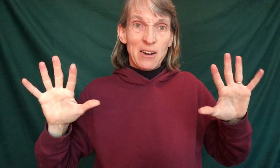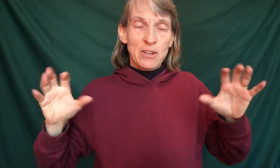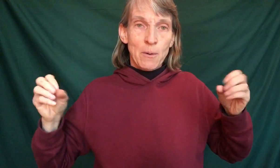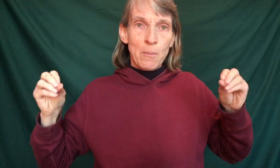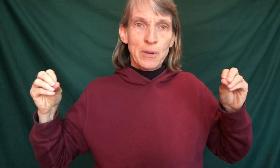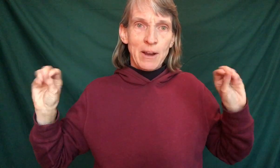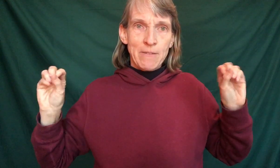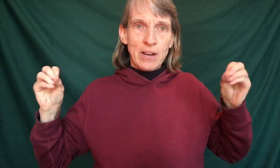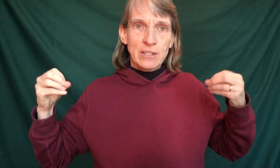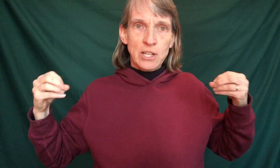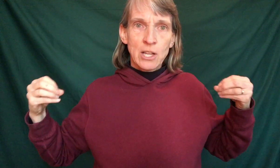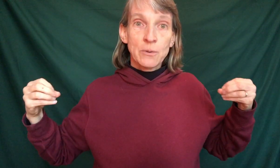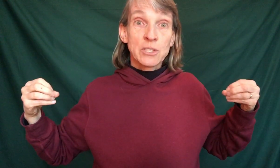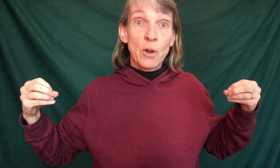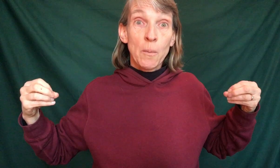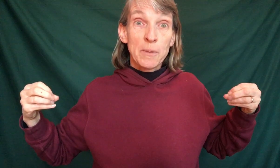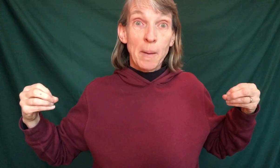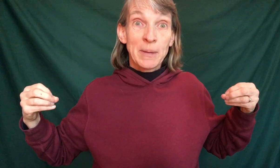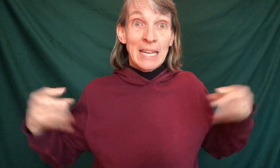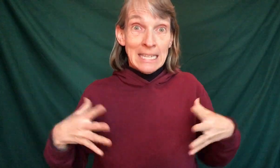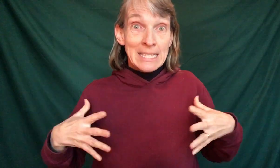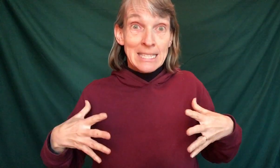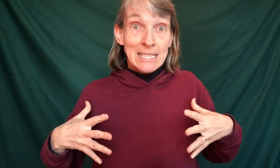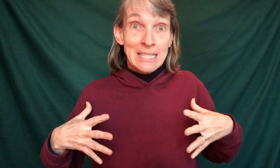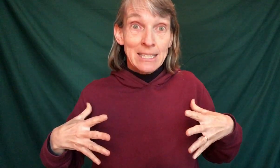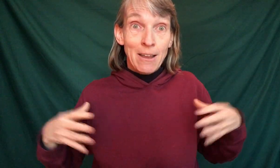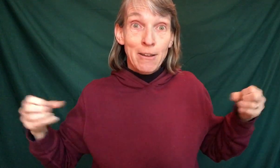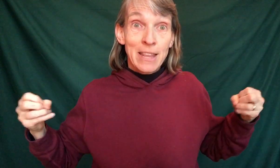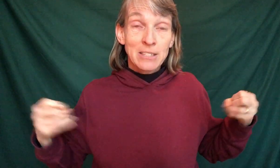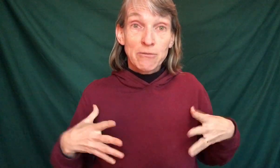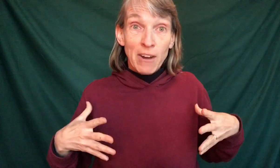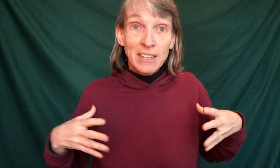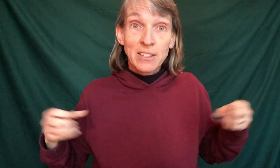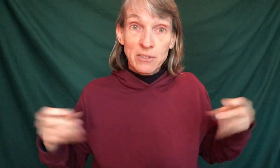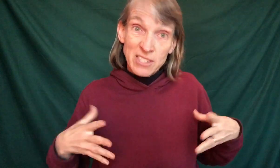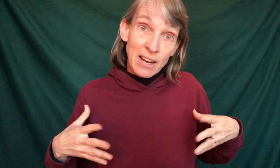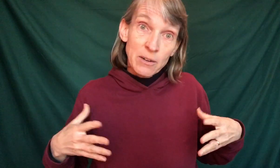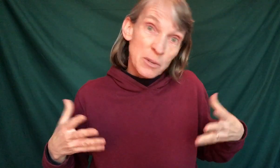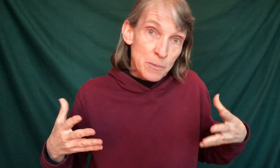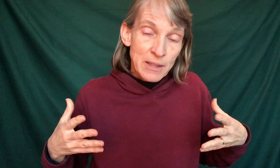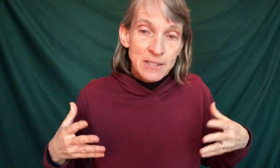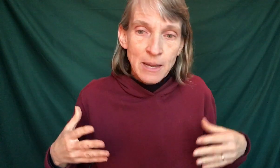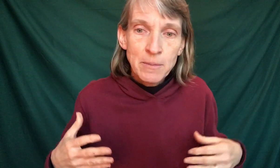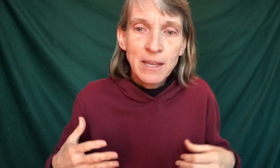You have your hands closed and you open them up. That's frightened or scared, which mean the same thing.